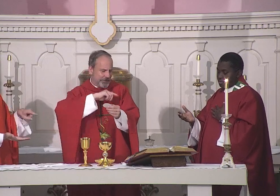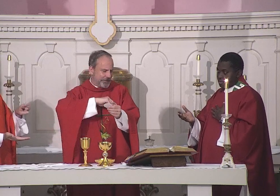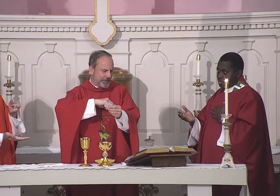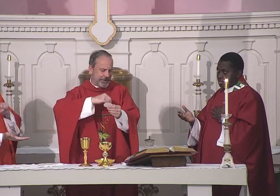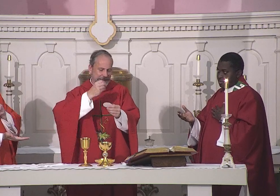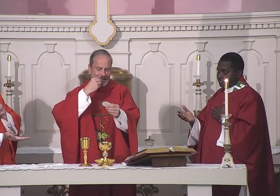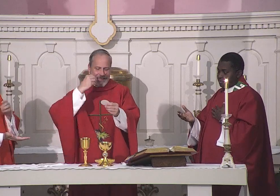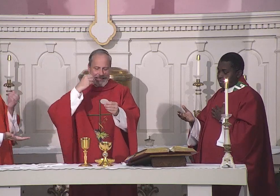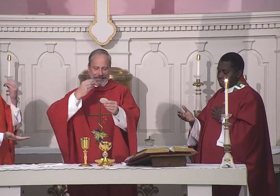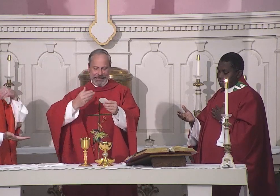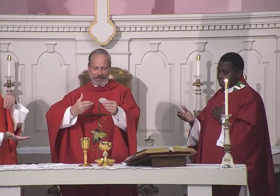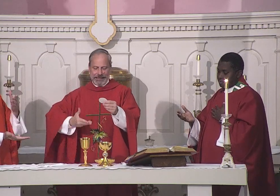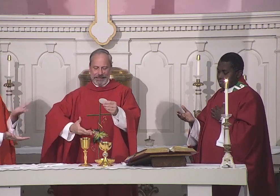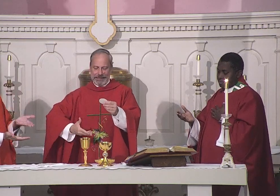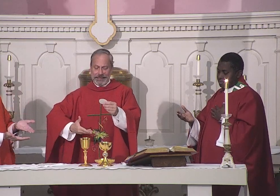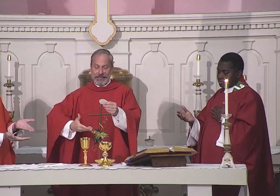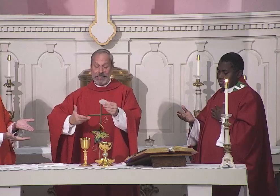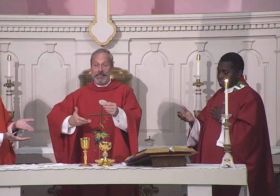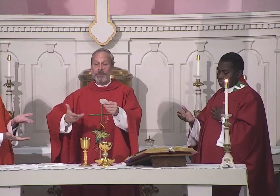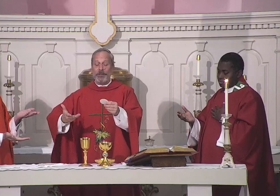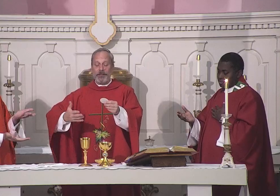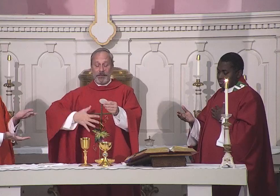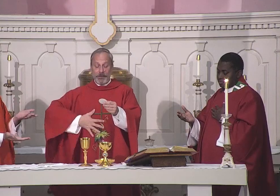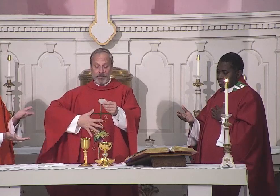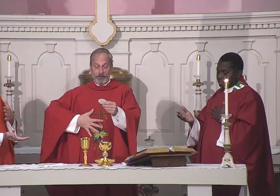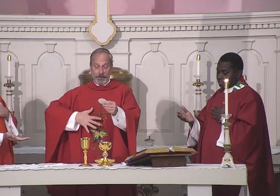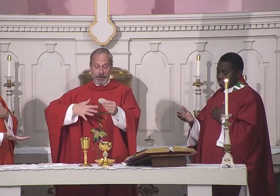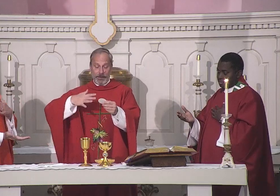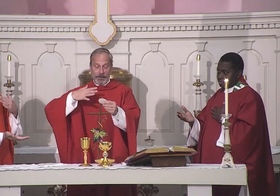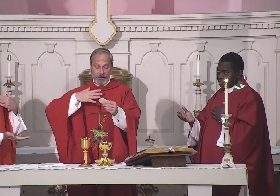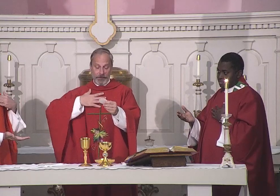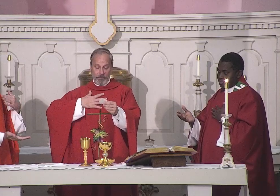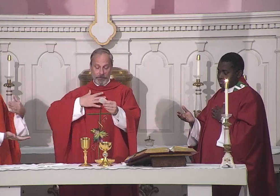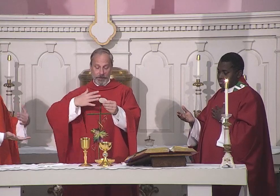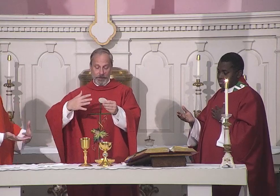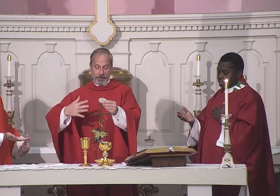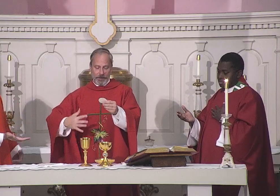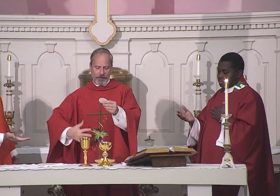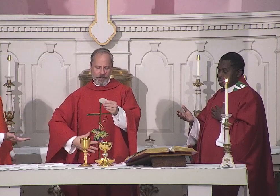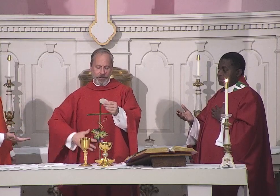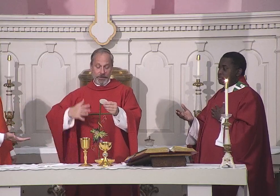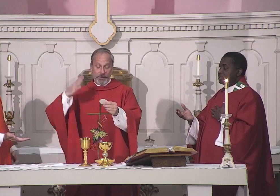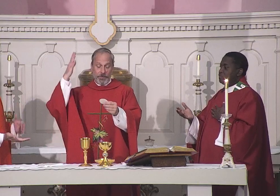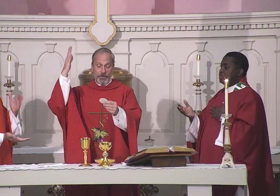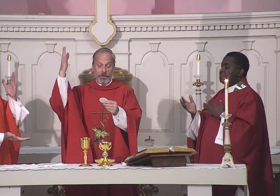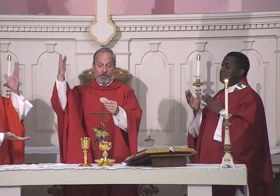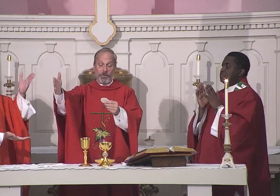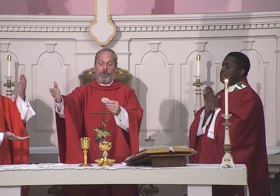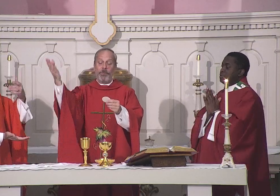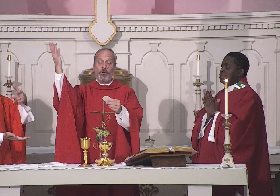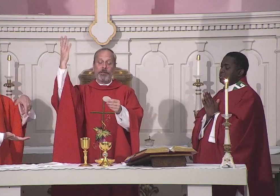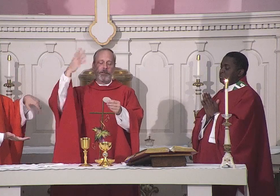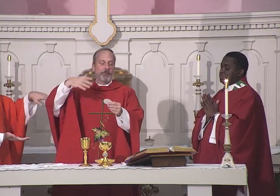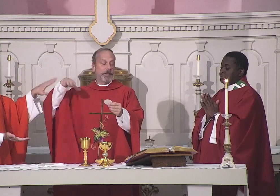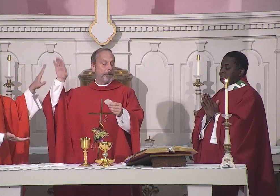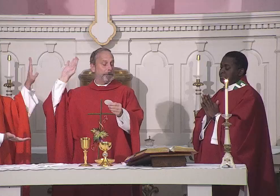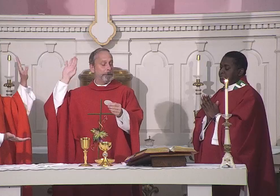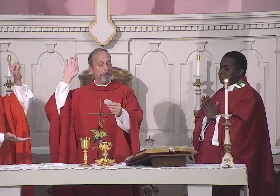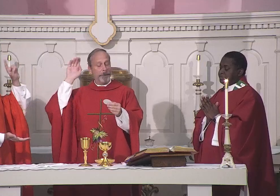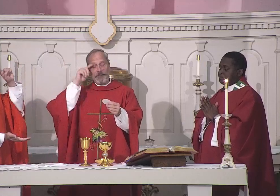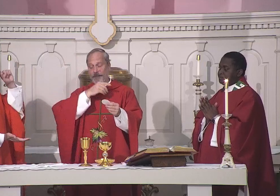"Take this, all of you, and eat of it, for this is my body, which will be given up for you."